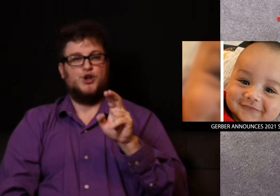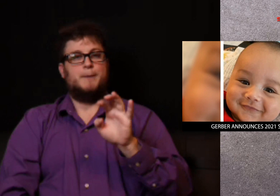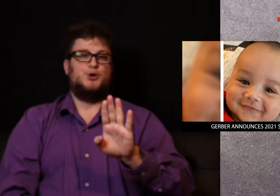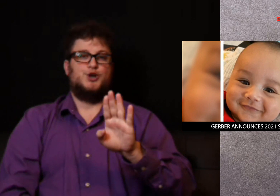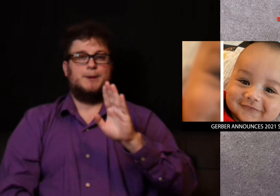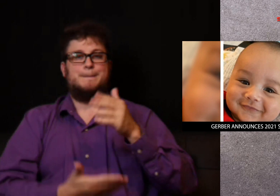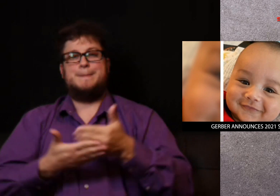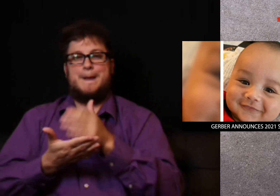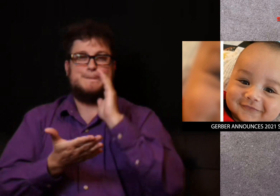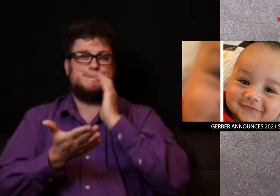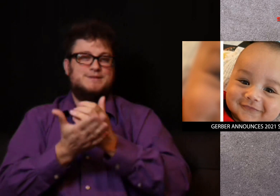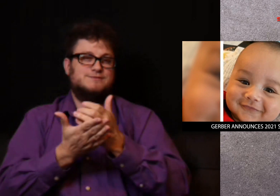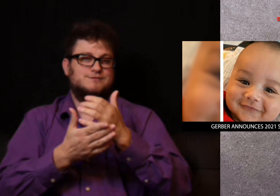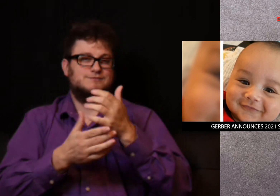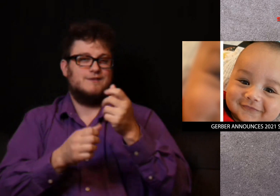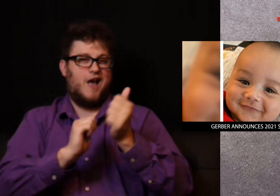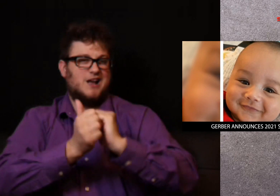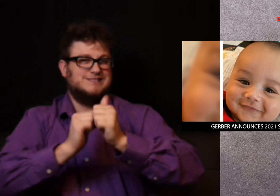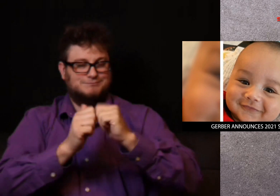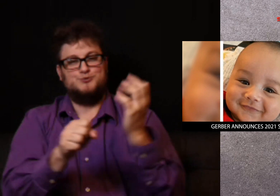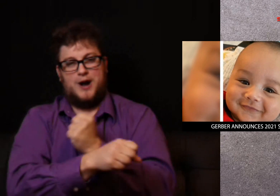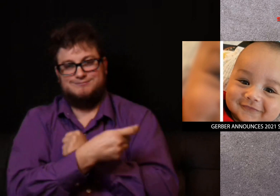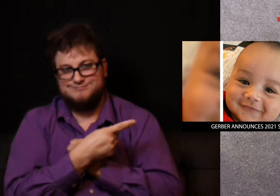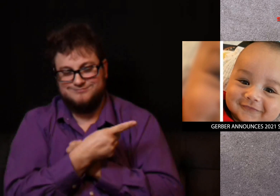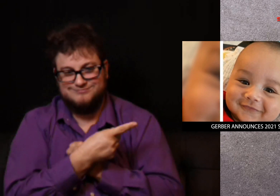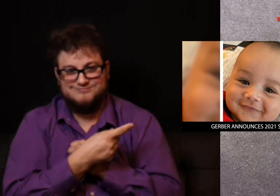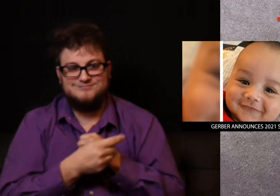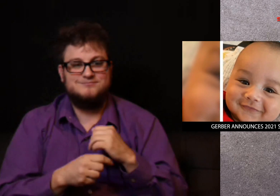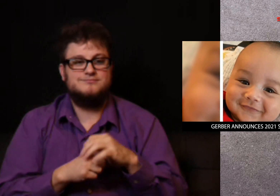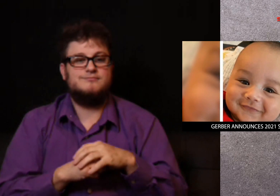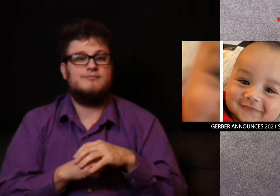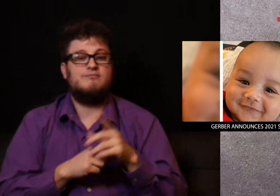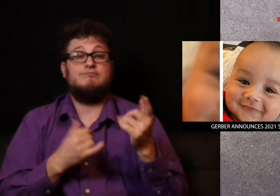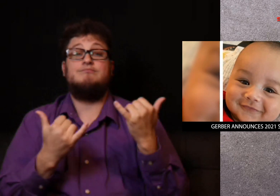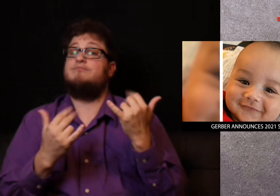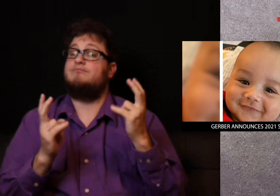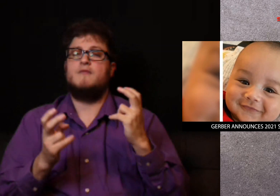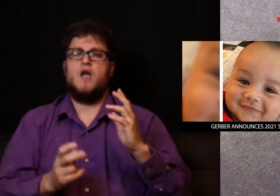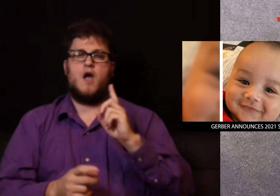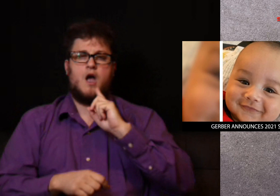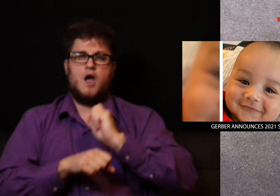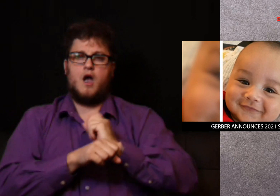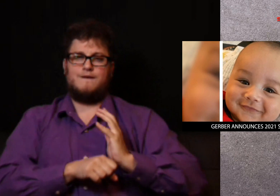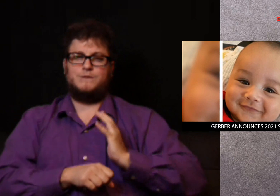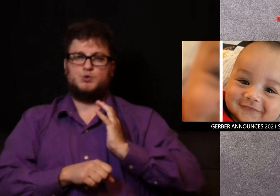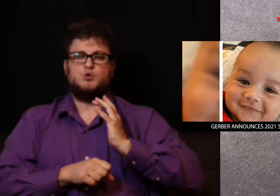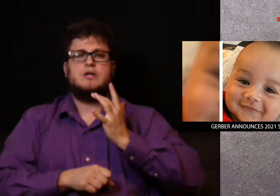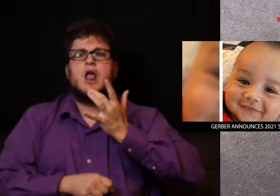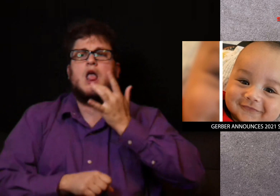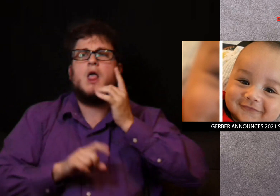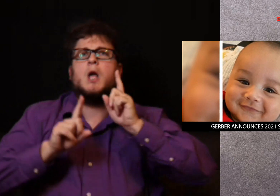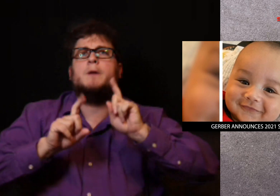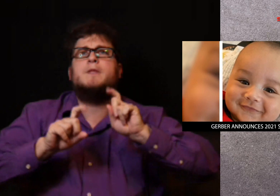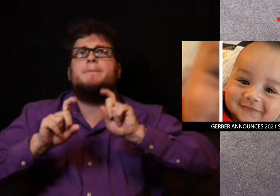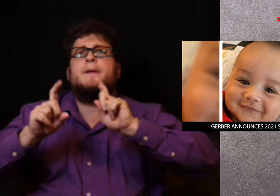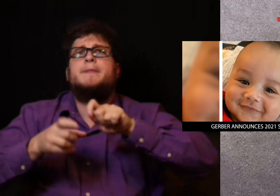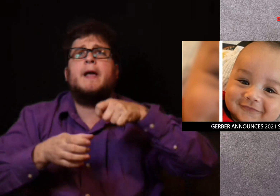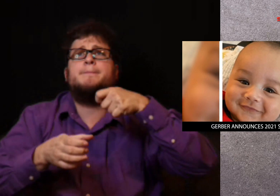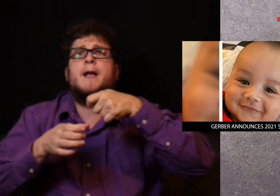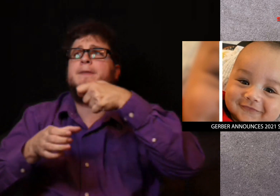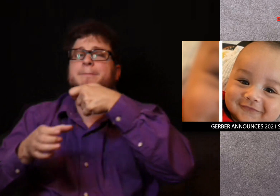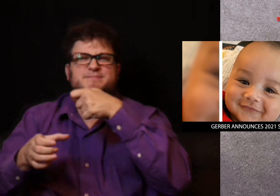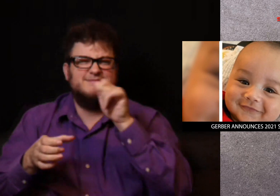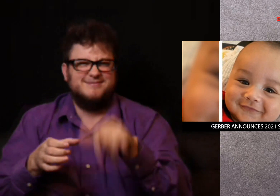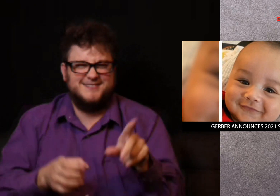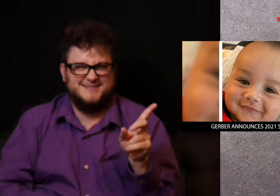Zane won this year's Gerber baby photo contest he will